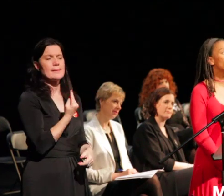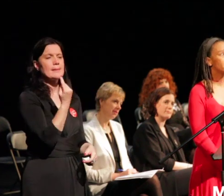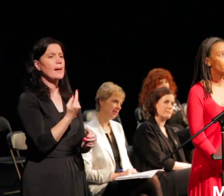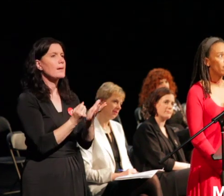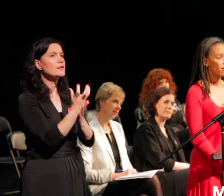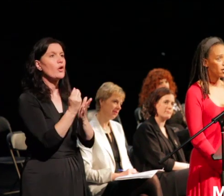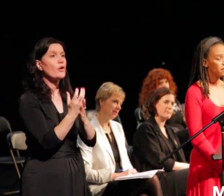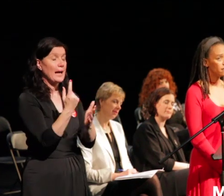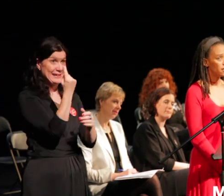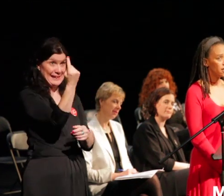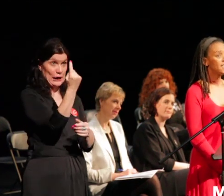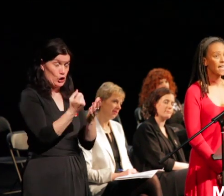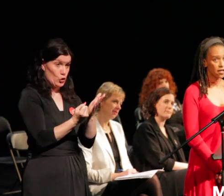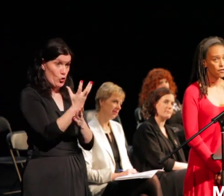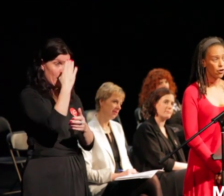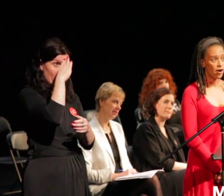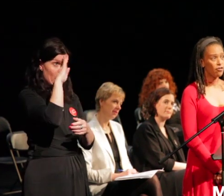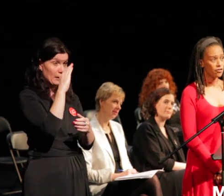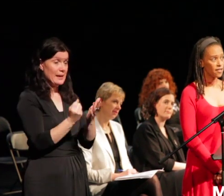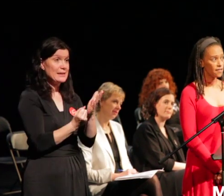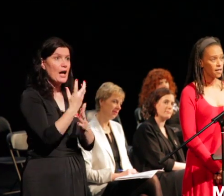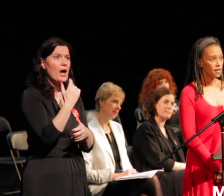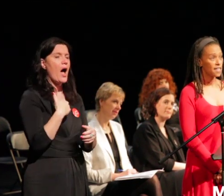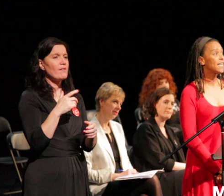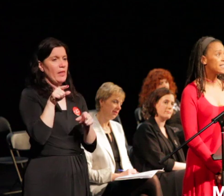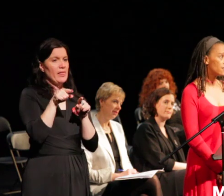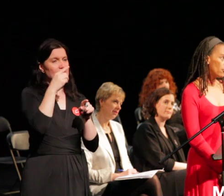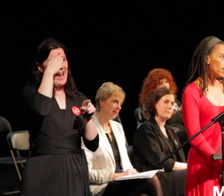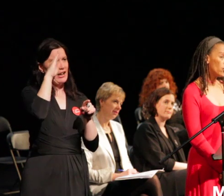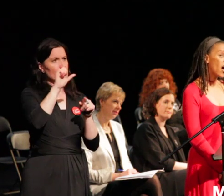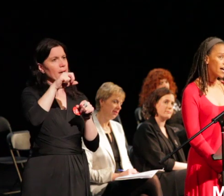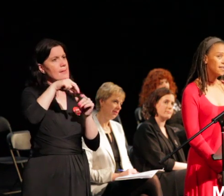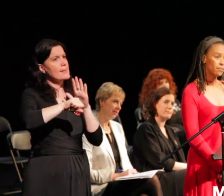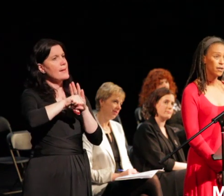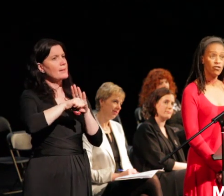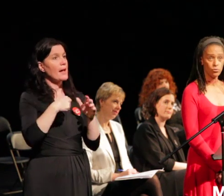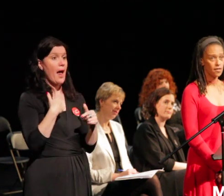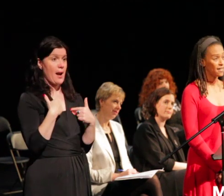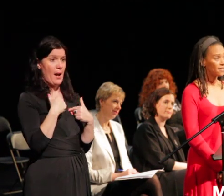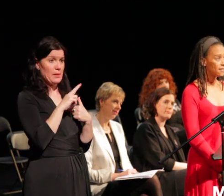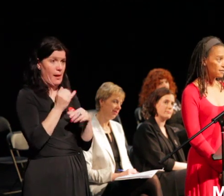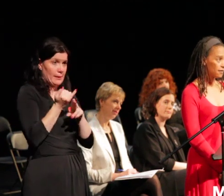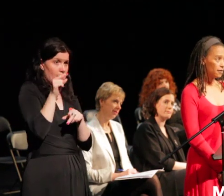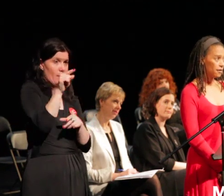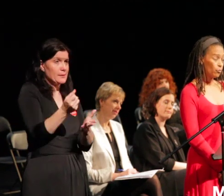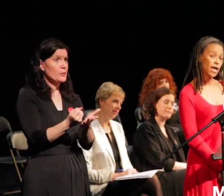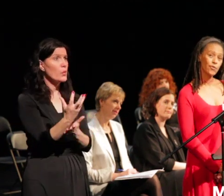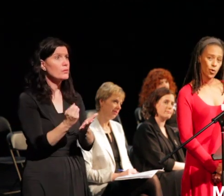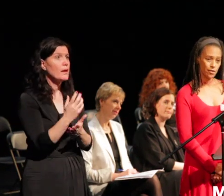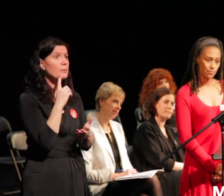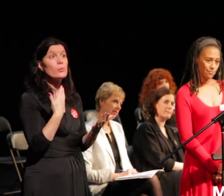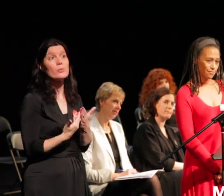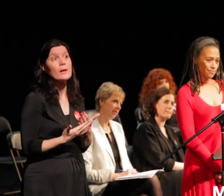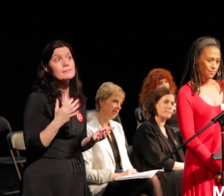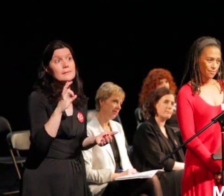A single story of Ireland, a single story of Irishness, a single story in which I simply don't exist. But guess